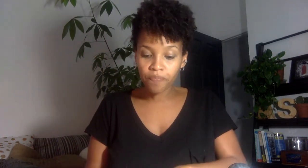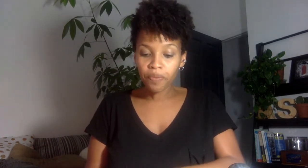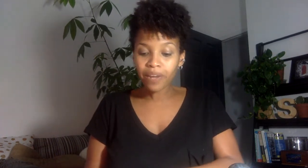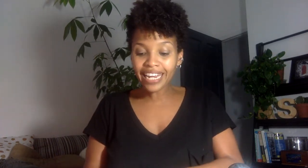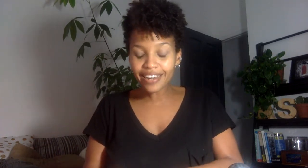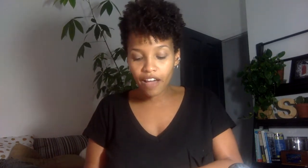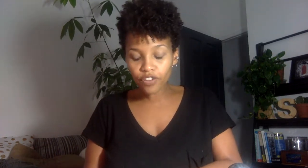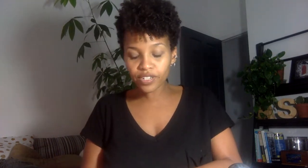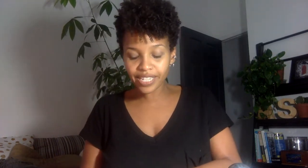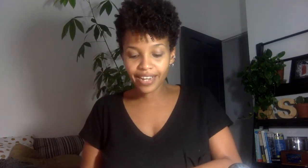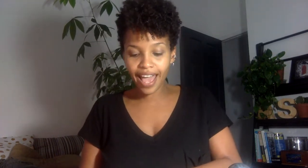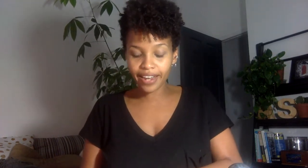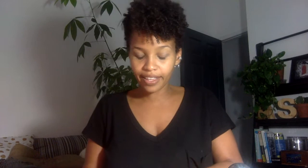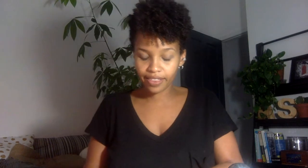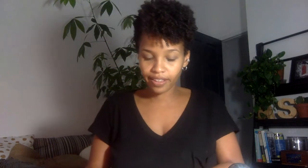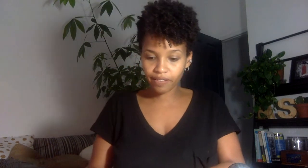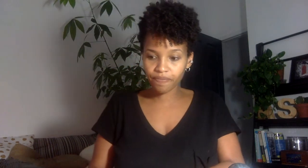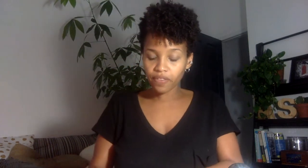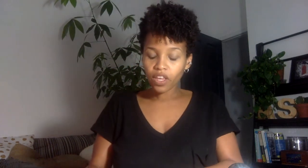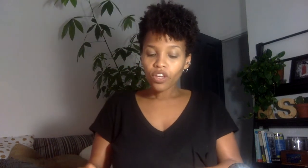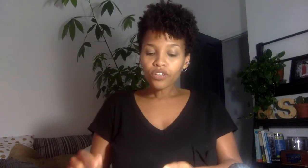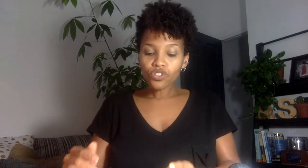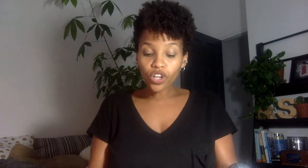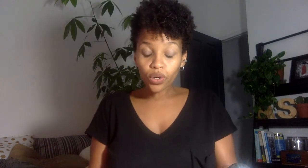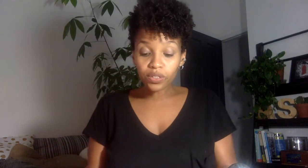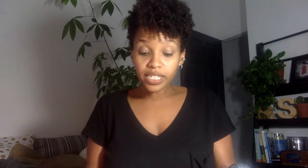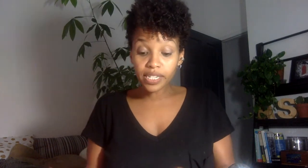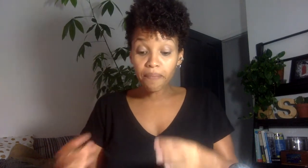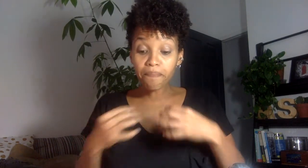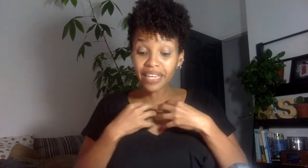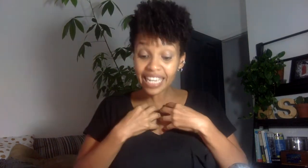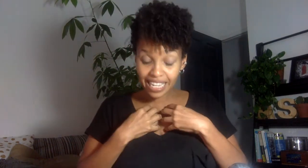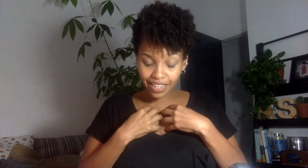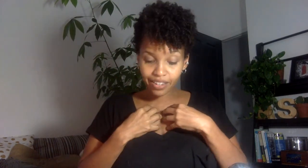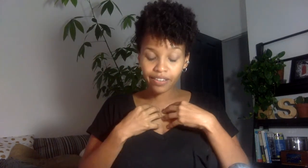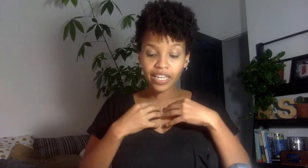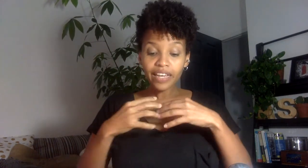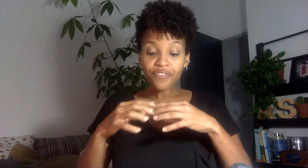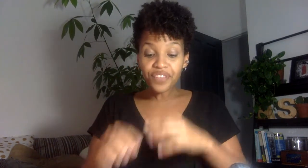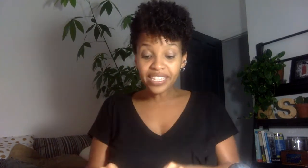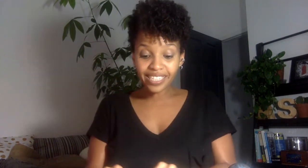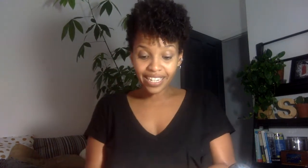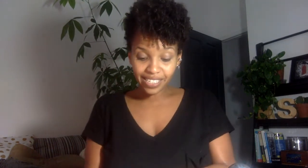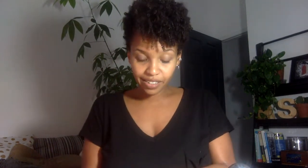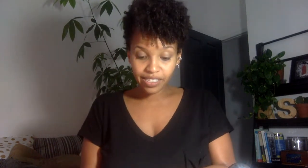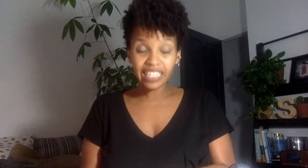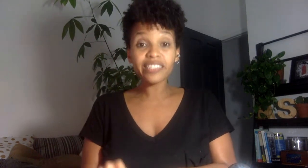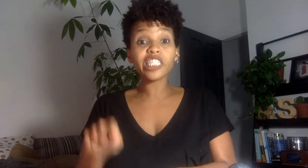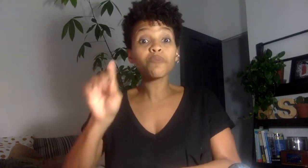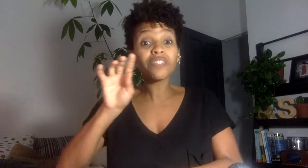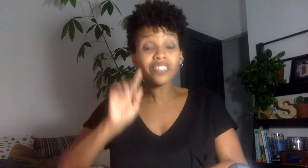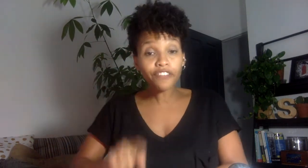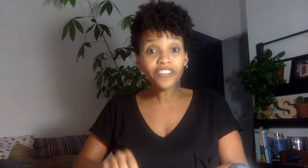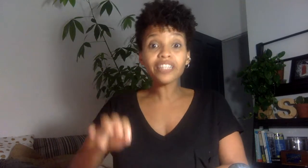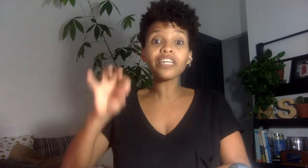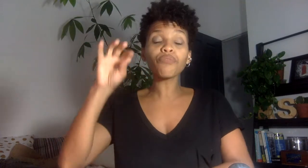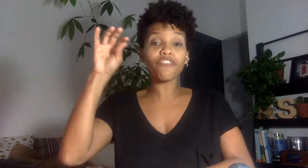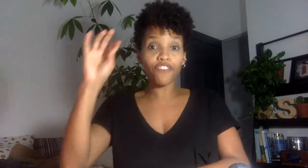but I never said anything. So to me, this sentence is specifically